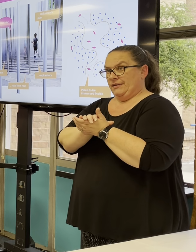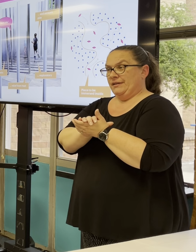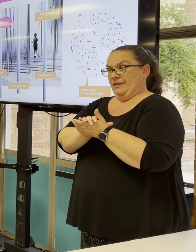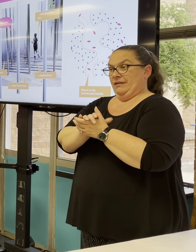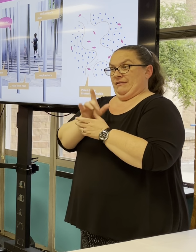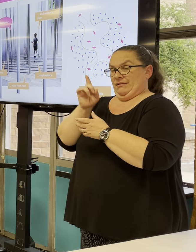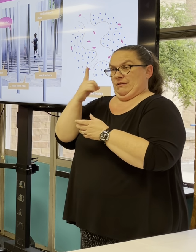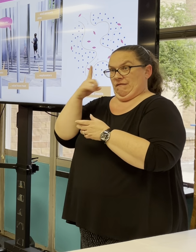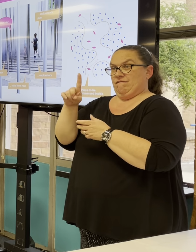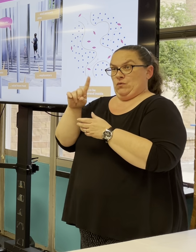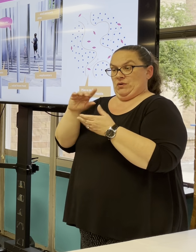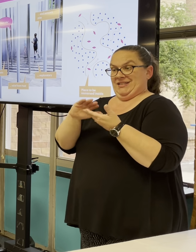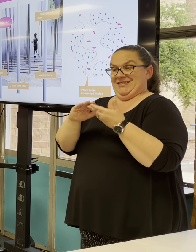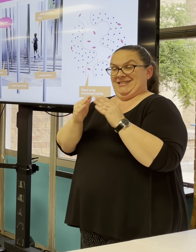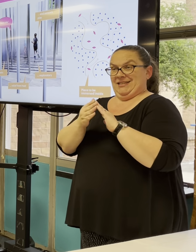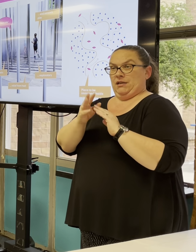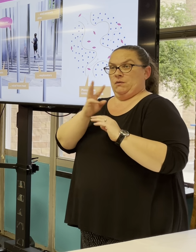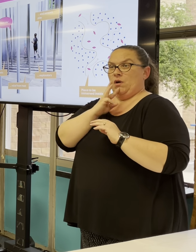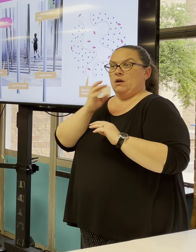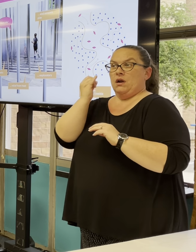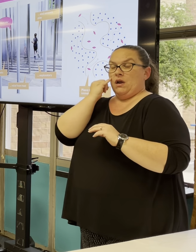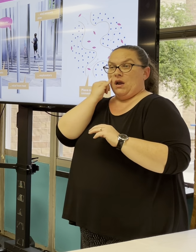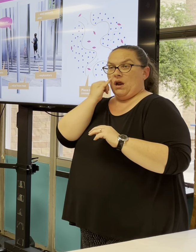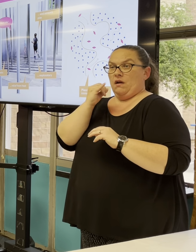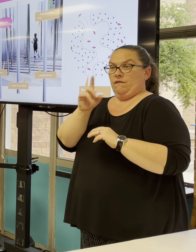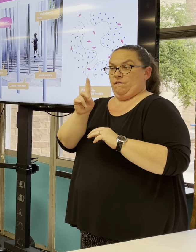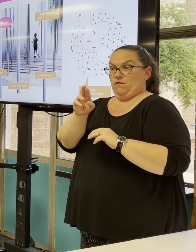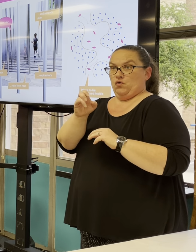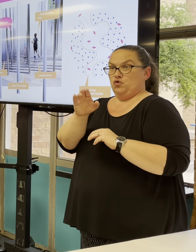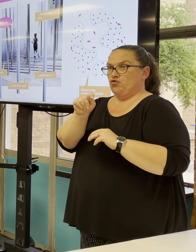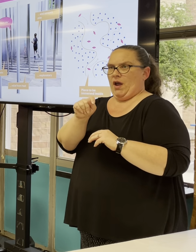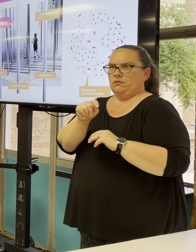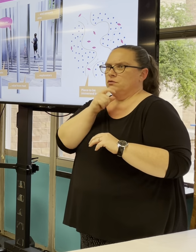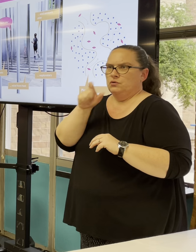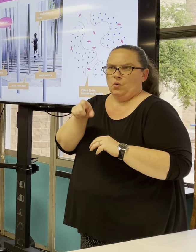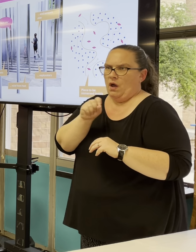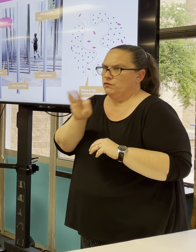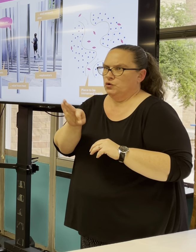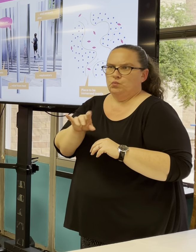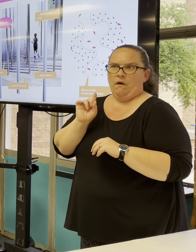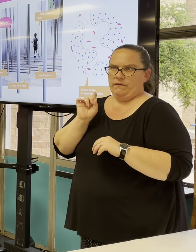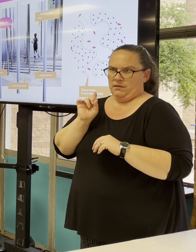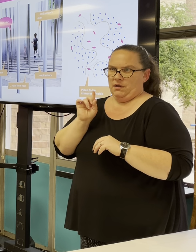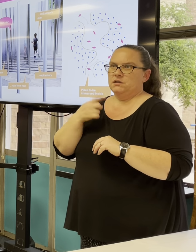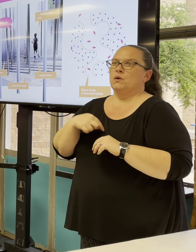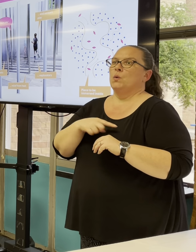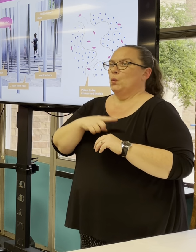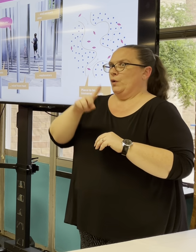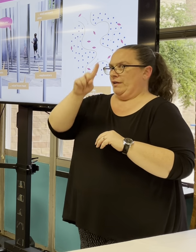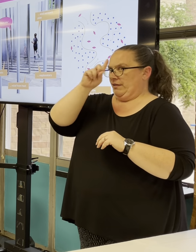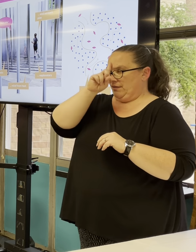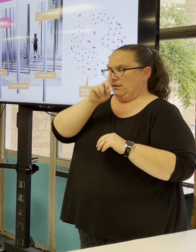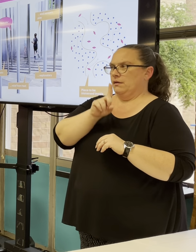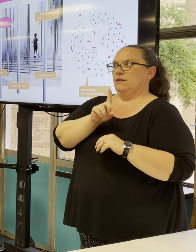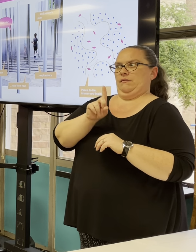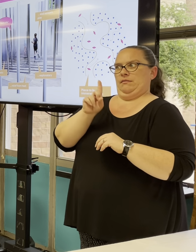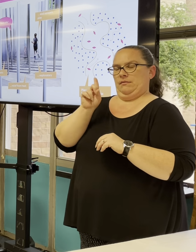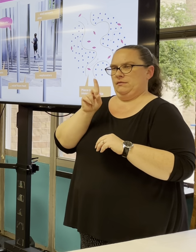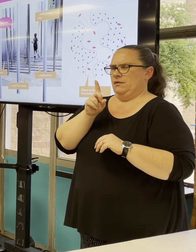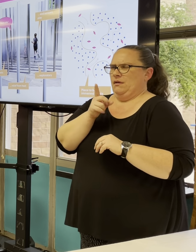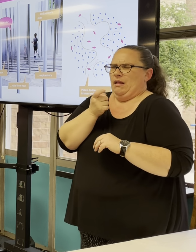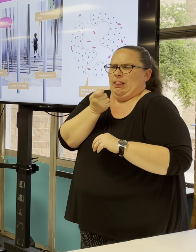for the city water consumption, that if there's a drought alert, it doesn't need to be turned off. So we think that this is it uses so